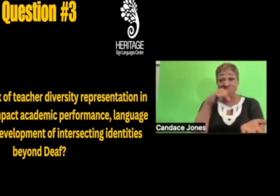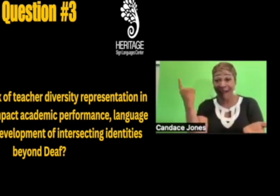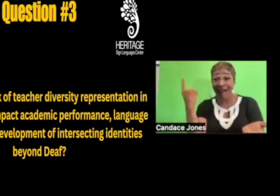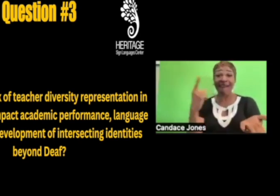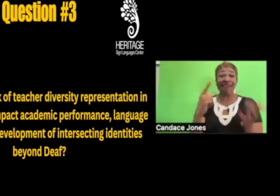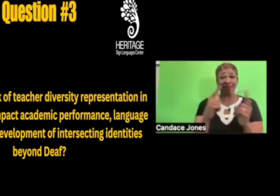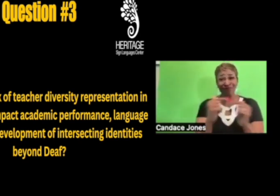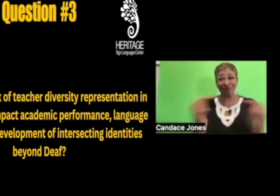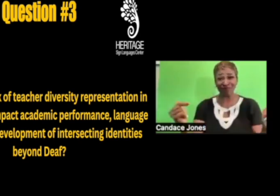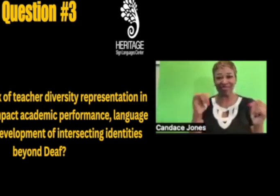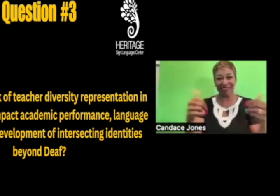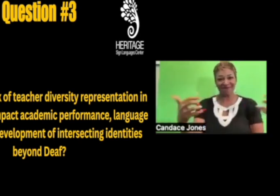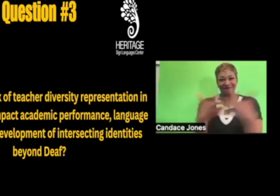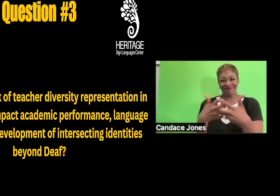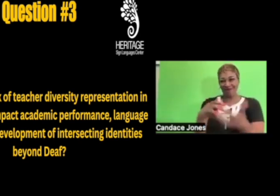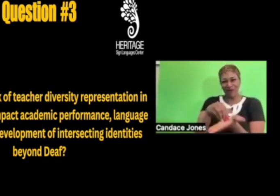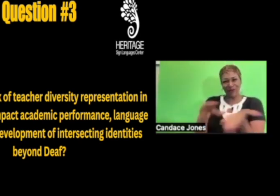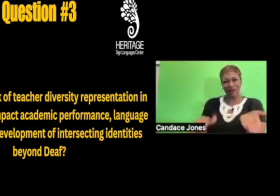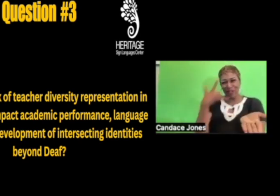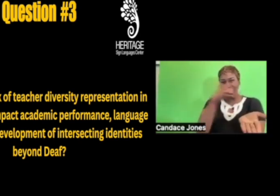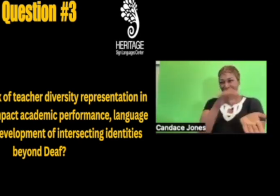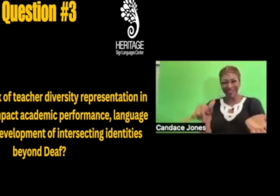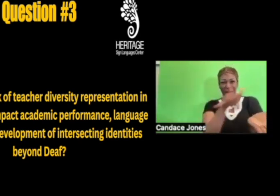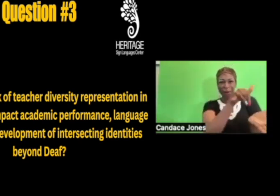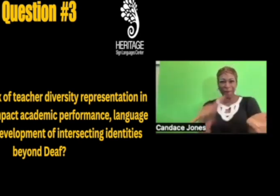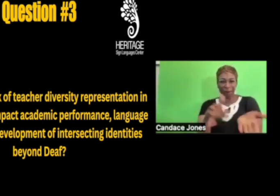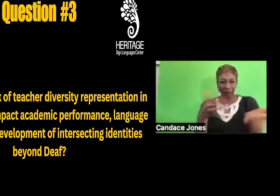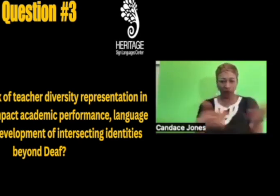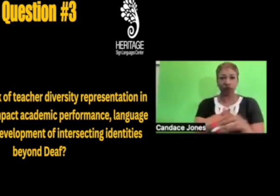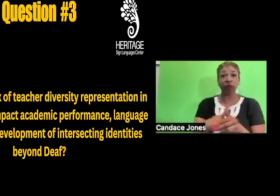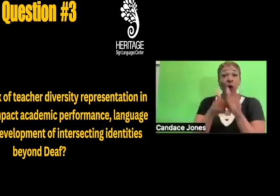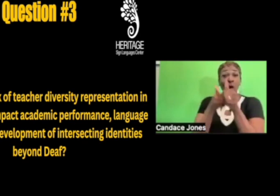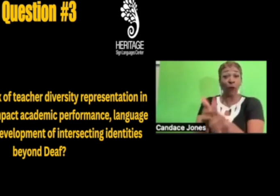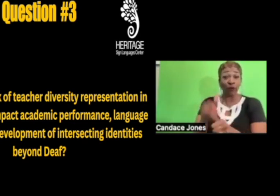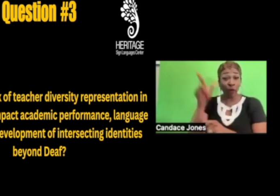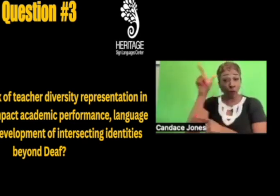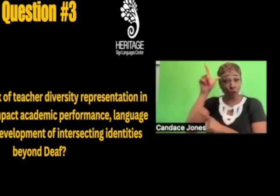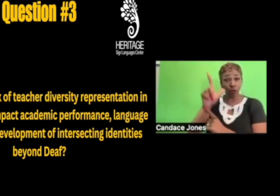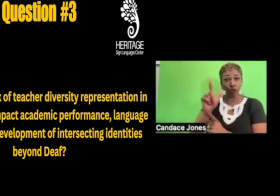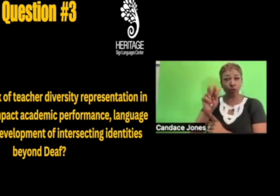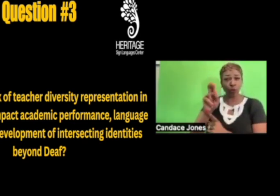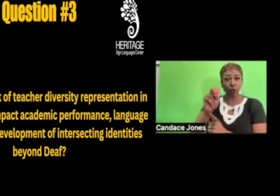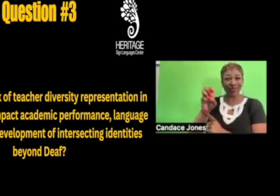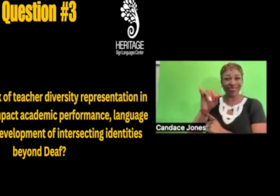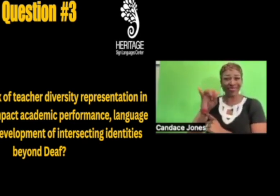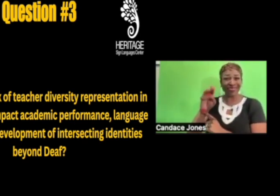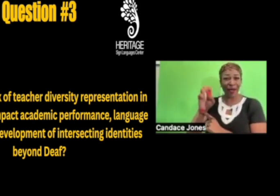Of course, there is not enough diversity in the match of professors that match the